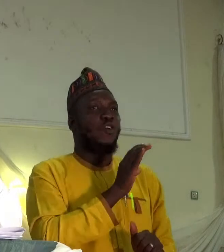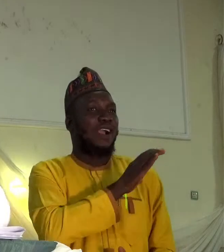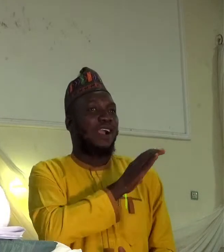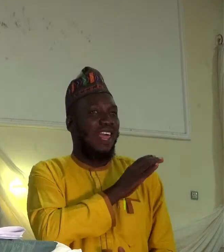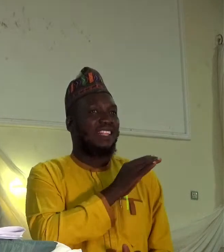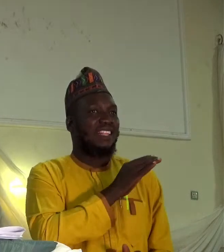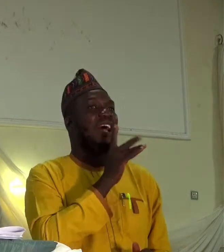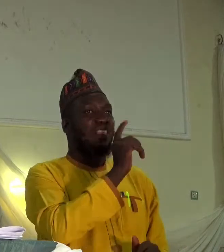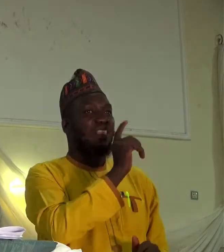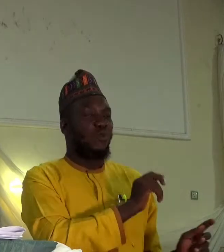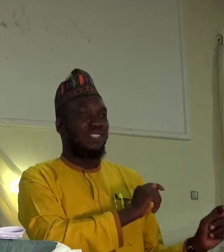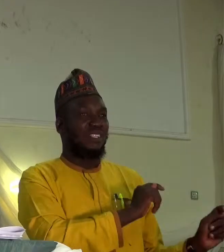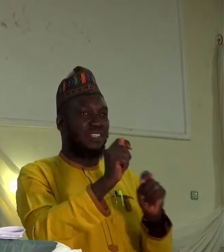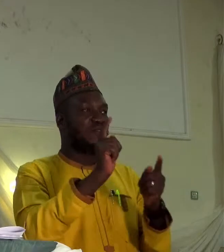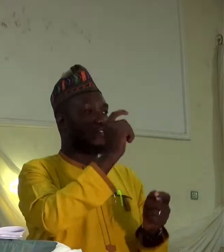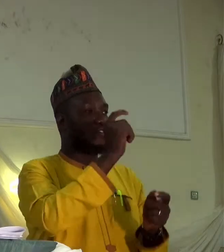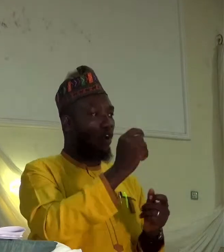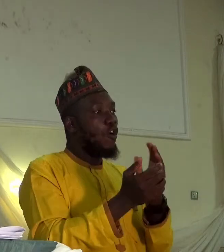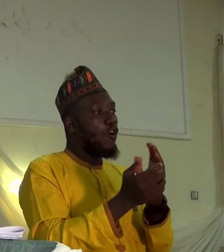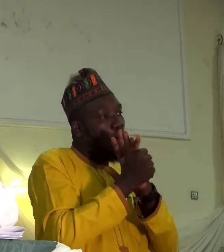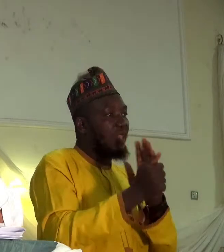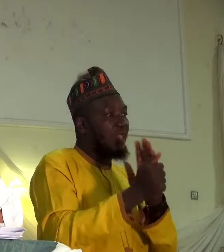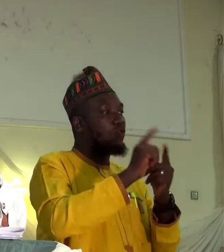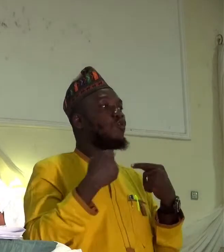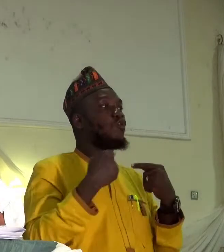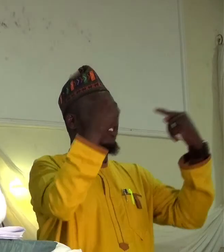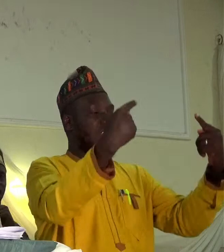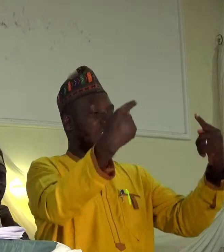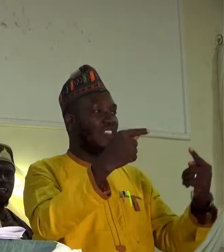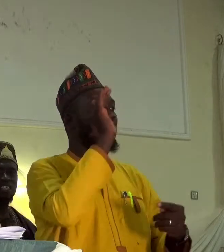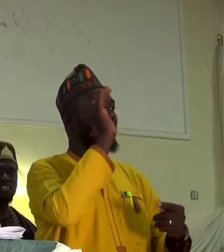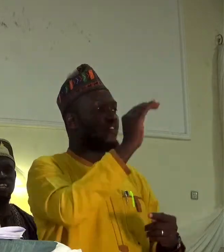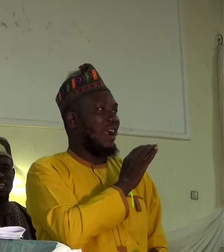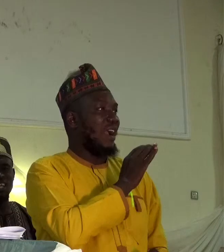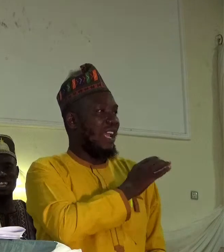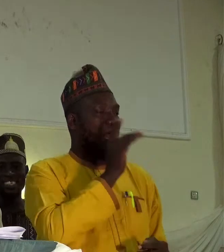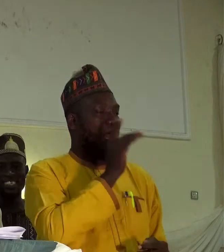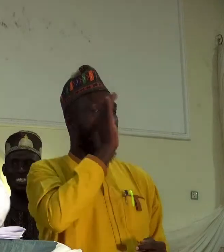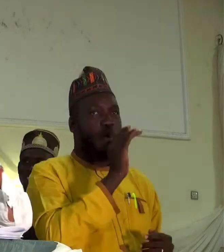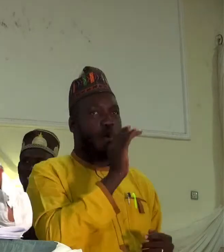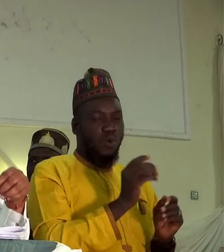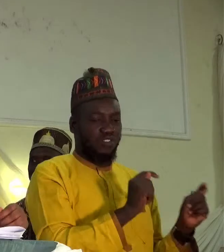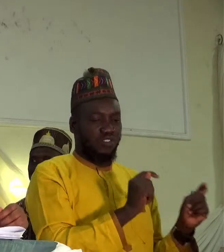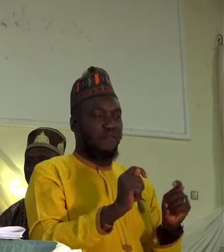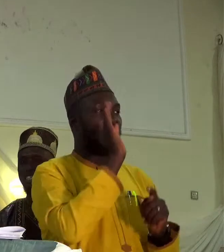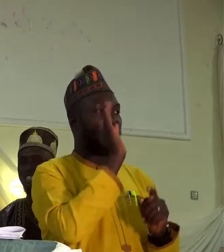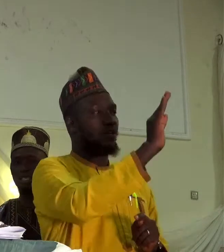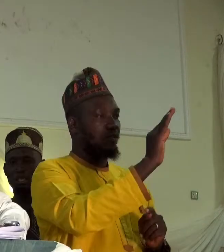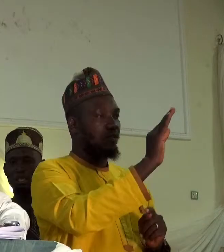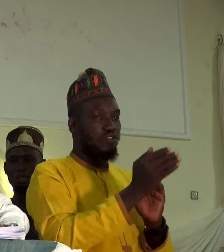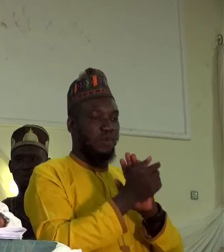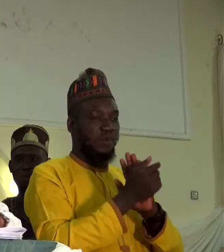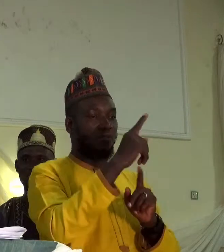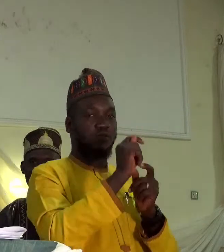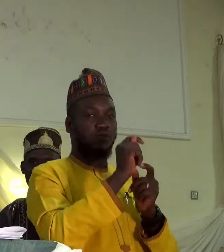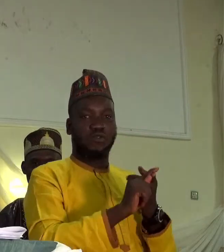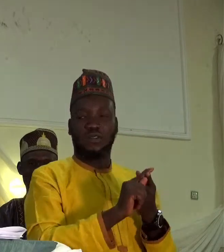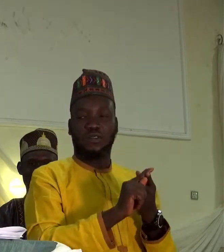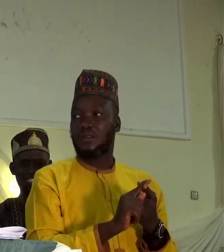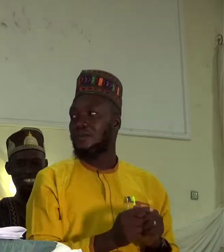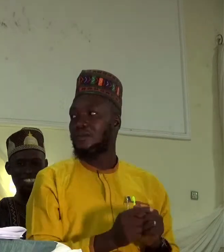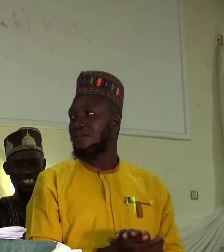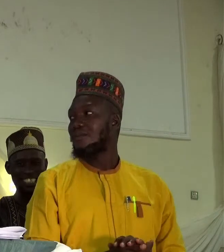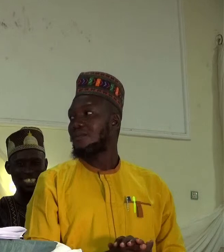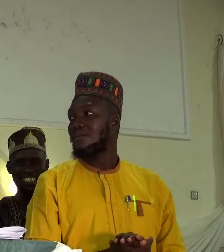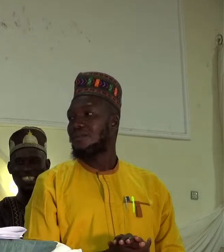your competency to success. Your character is what will drive your competency to national development. Into one son here, Singapore